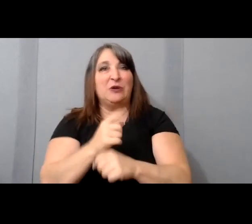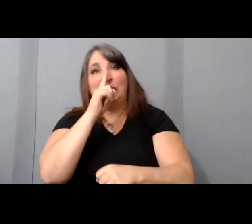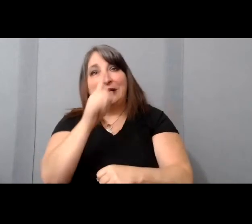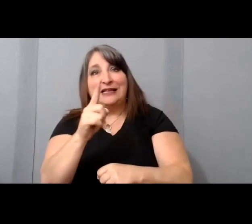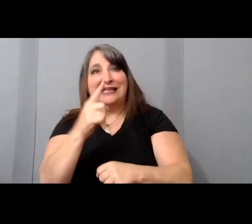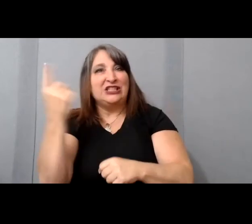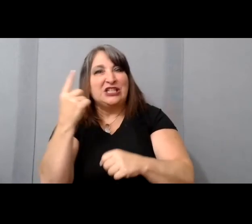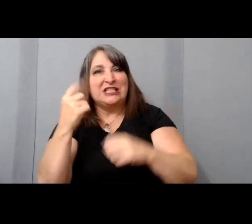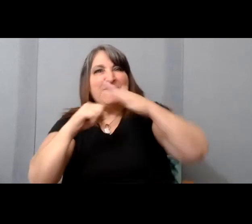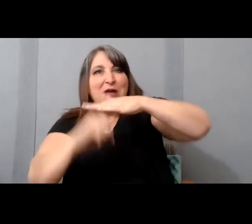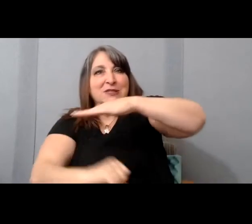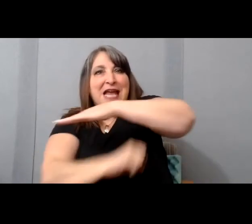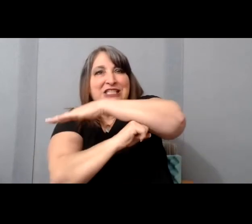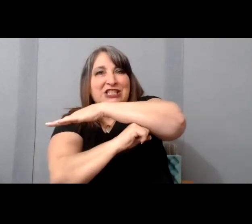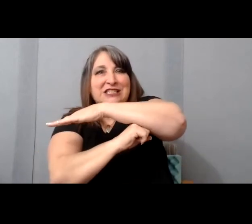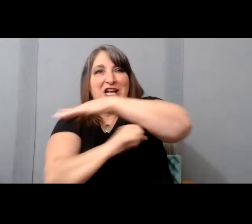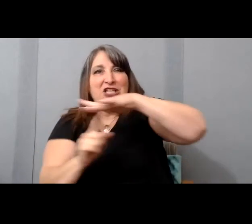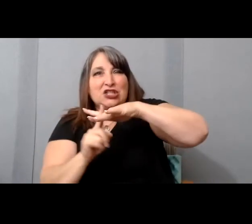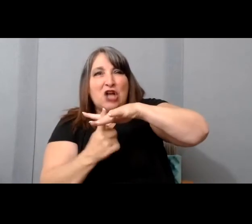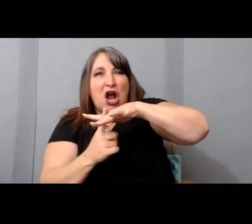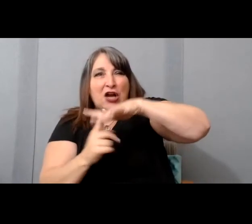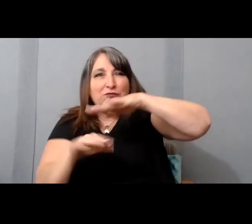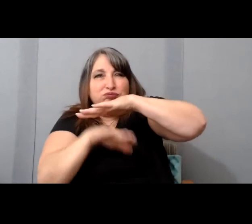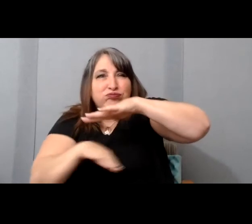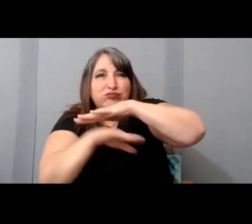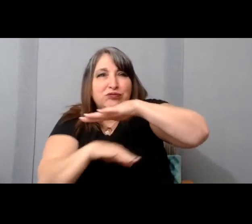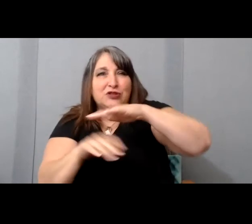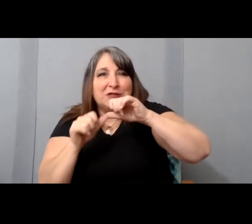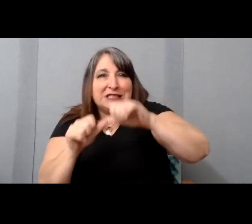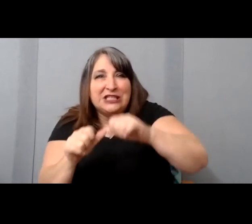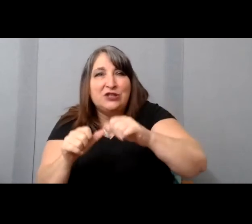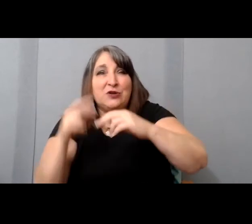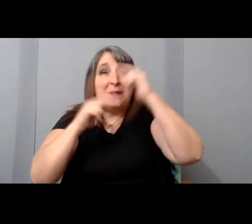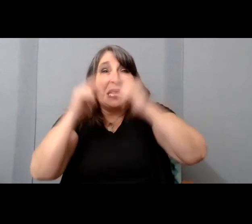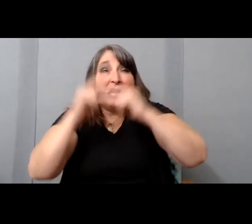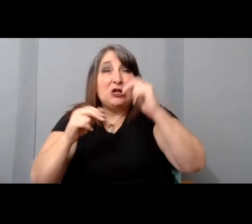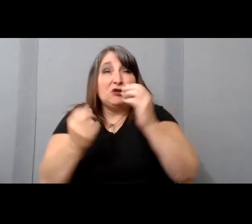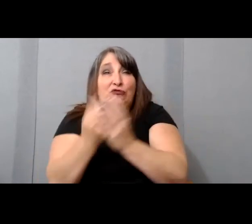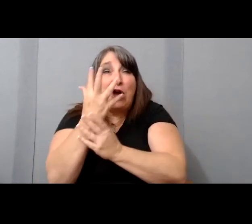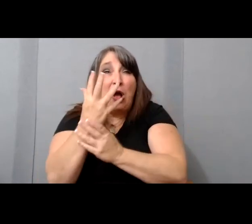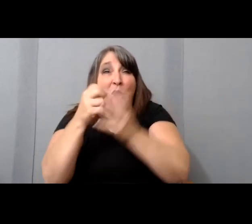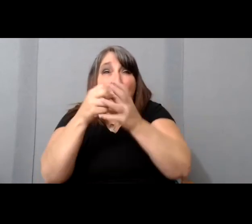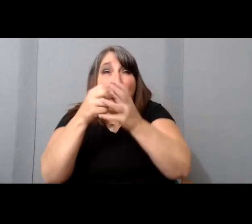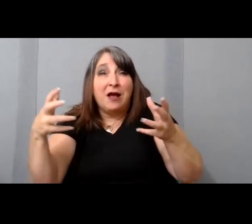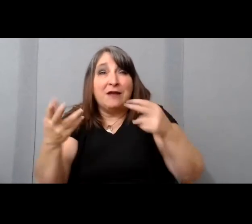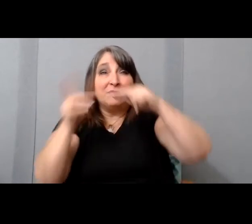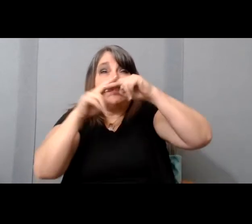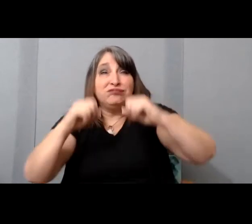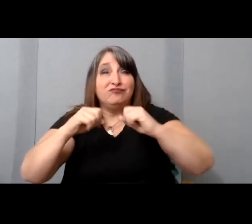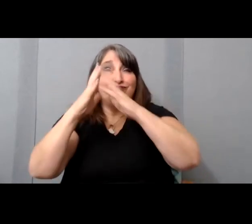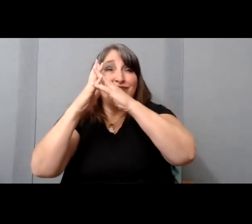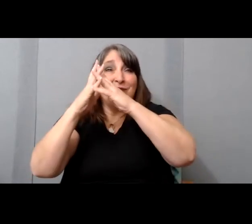foundation. It's an opportunity for us to continue to build, to continue to grow, to continue to do more into the